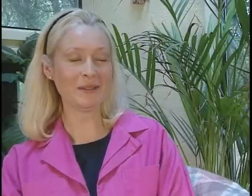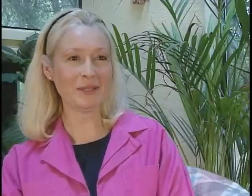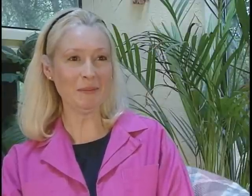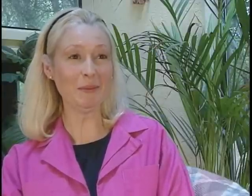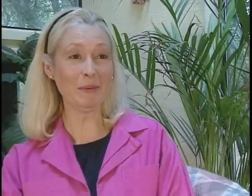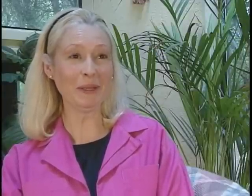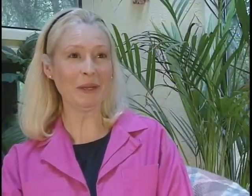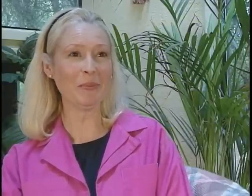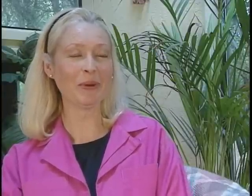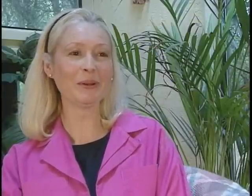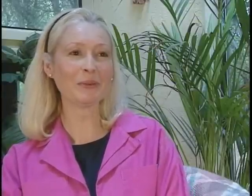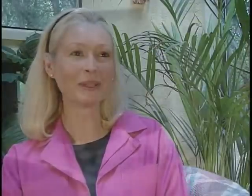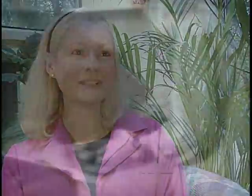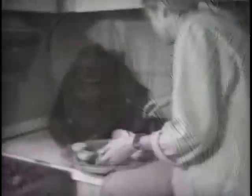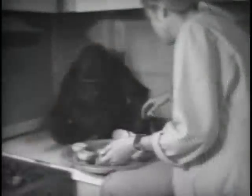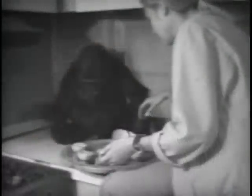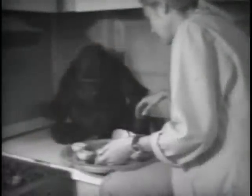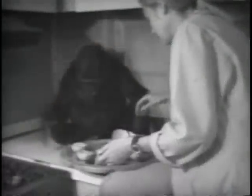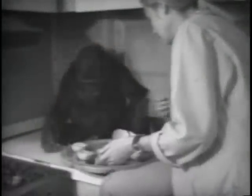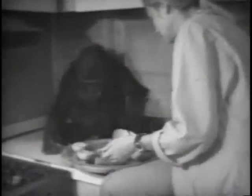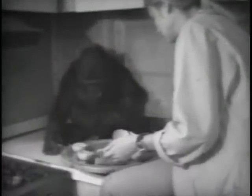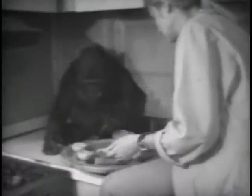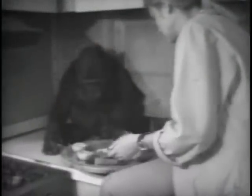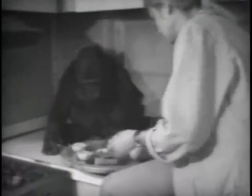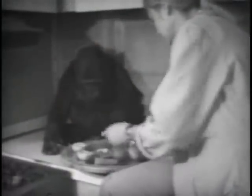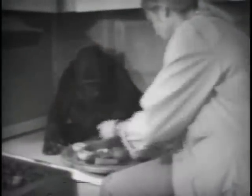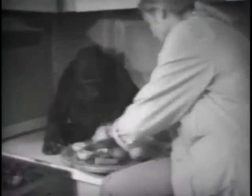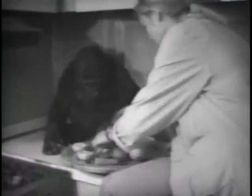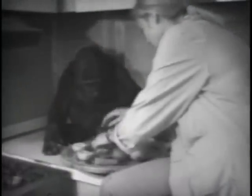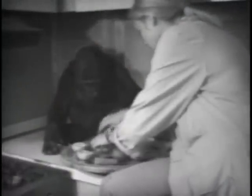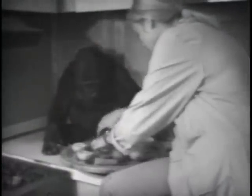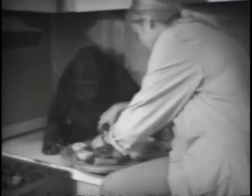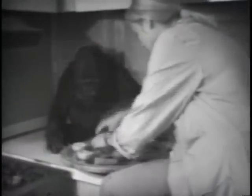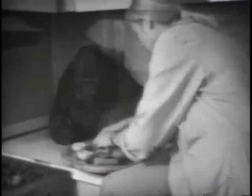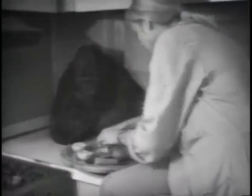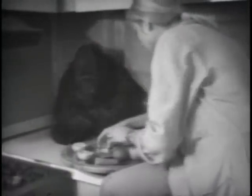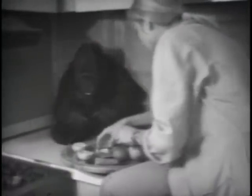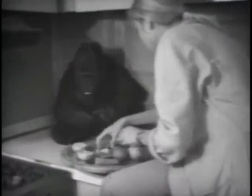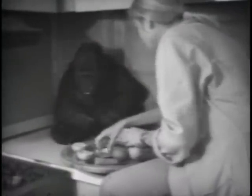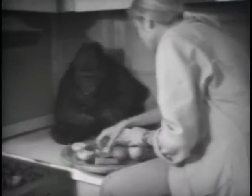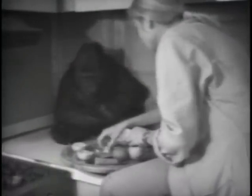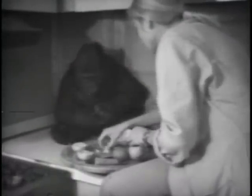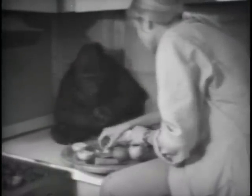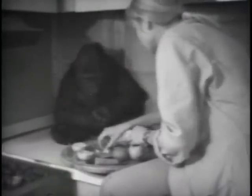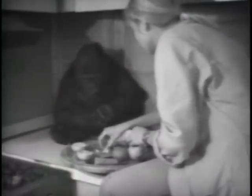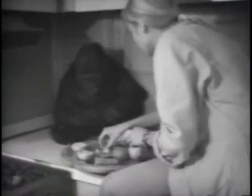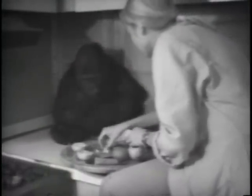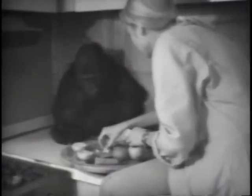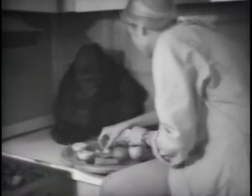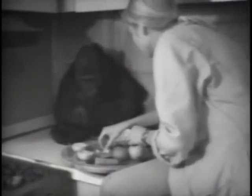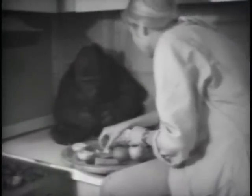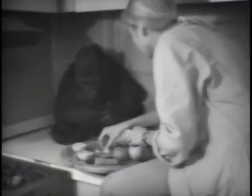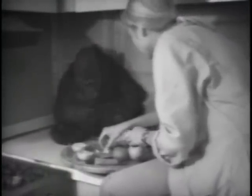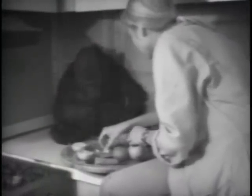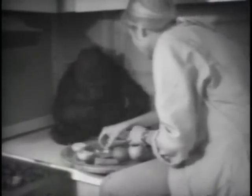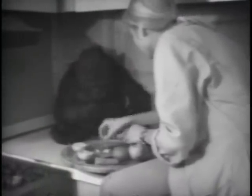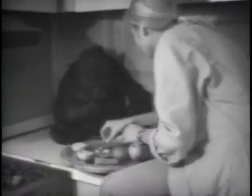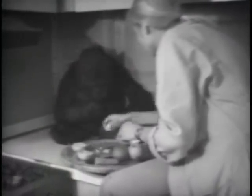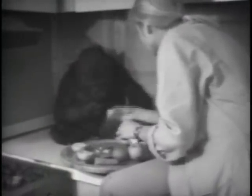those seem to be really important words. After only one month as a student, COCO was using sign language to make simple requests, and by the age of two, to